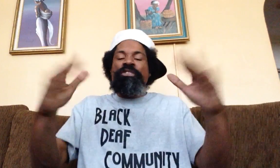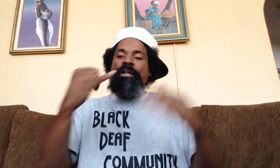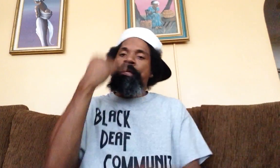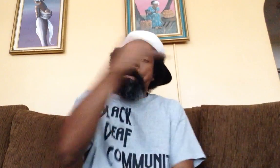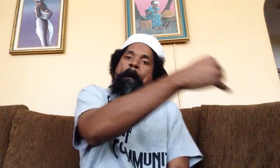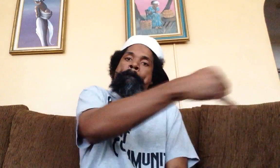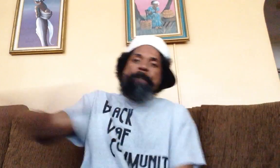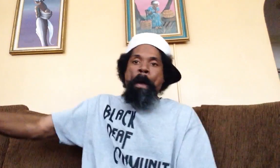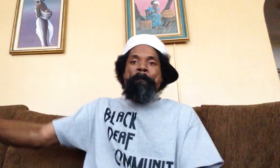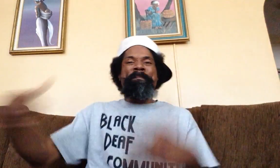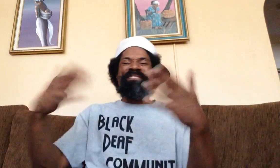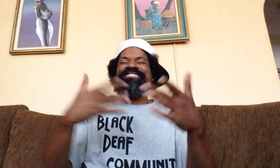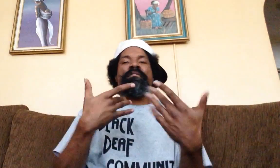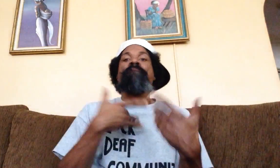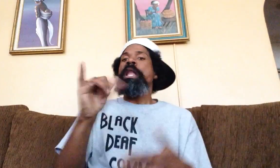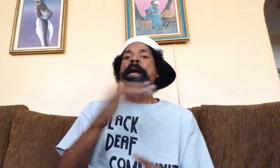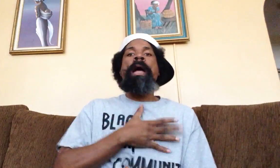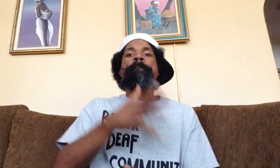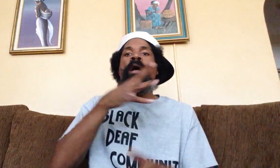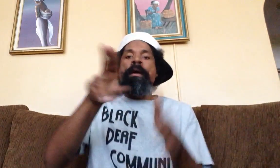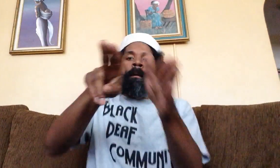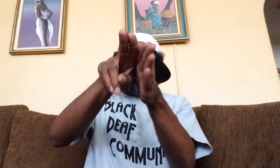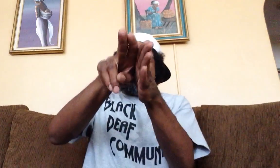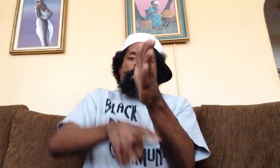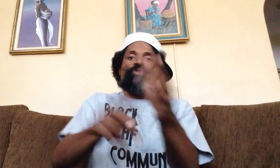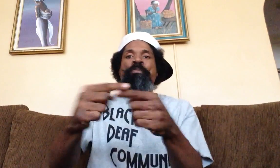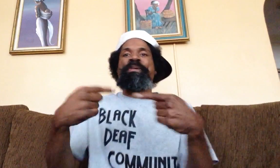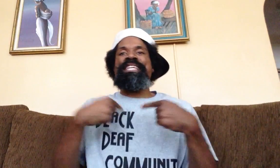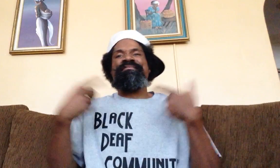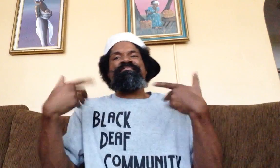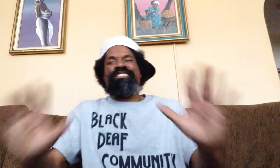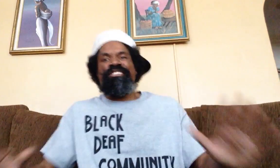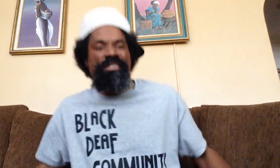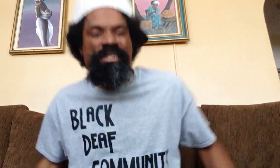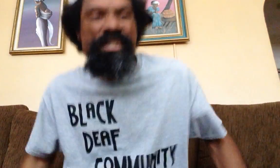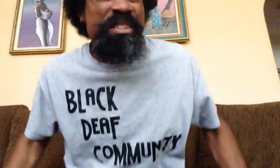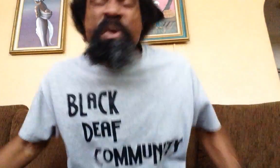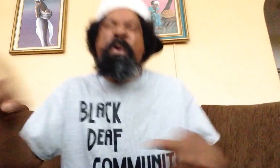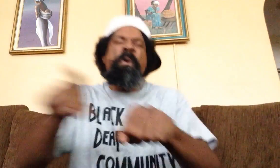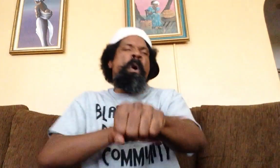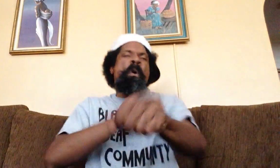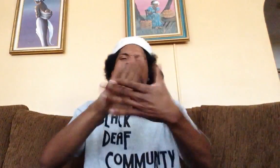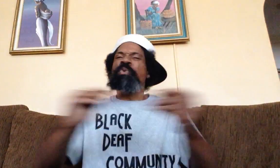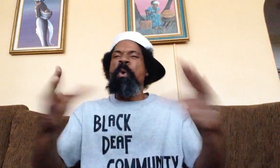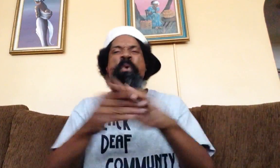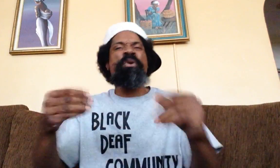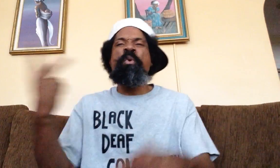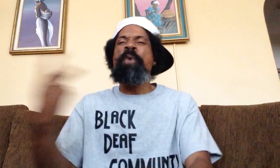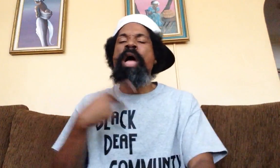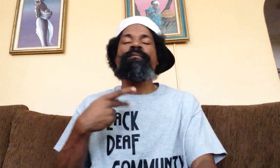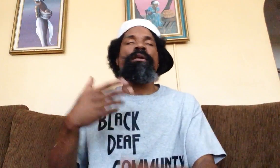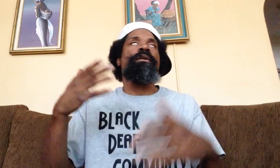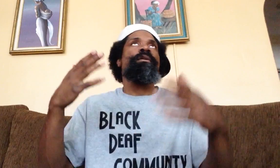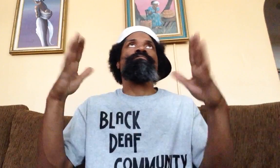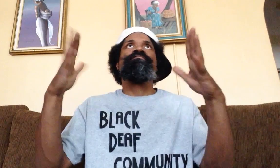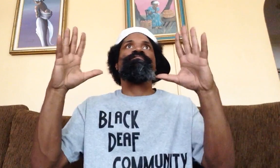of fact they had in terms of walking off the court and in the heat. But, that's the end. It's the nature we expected it. In